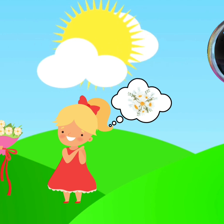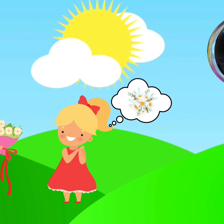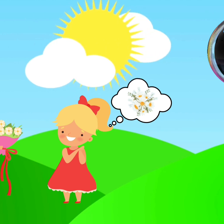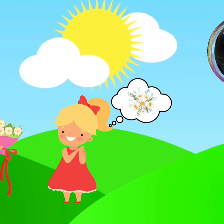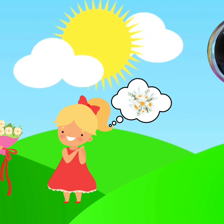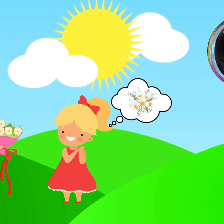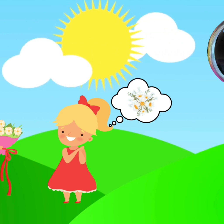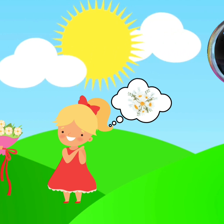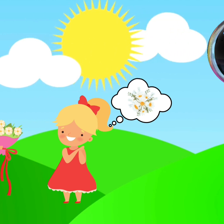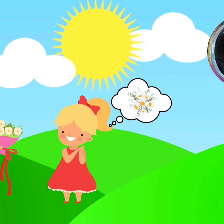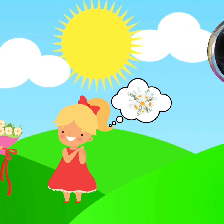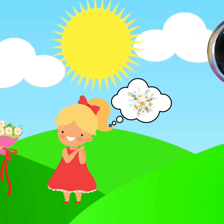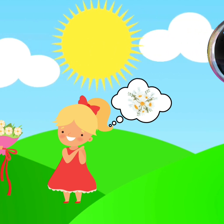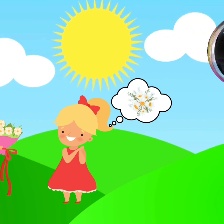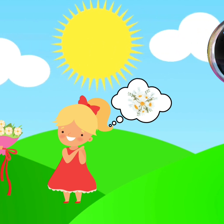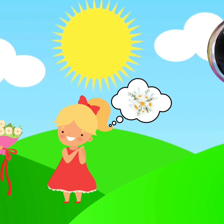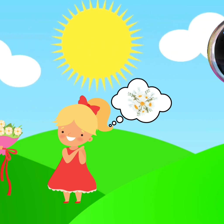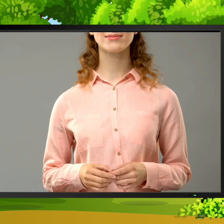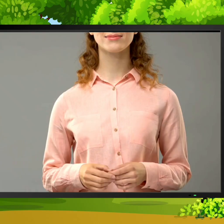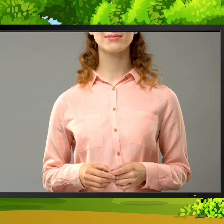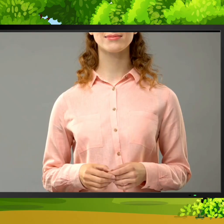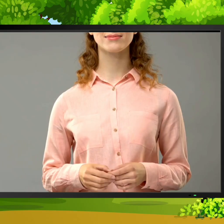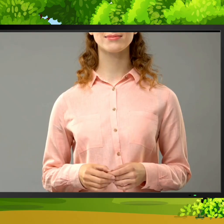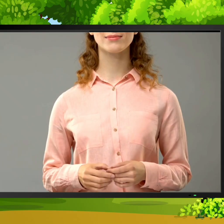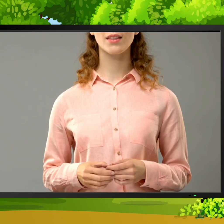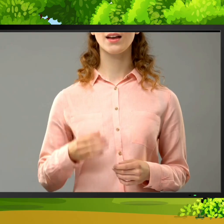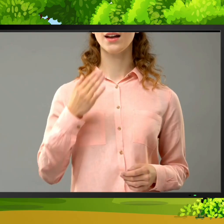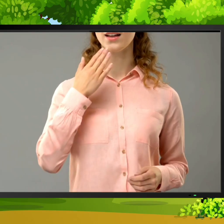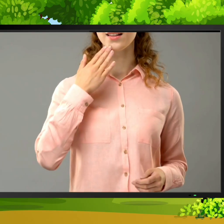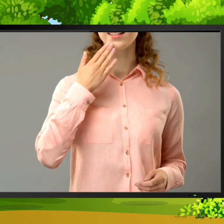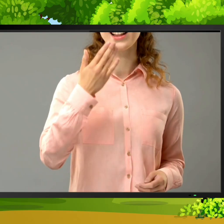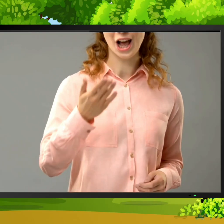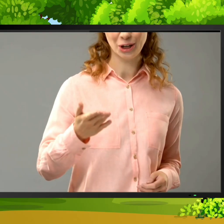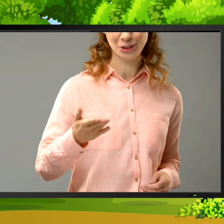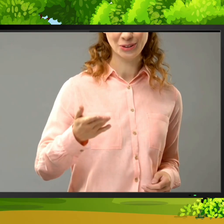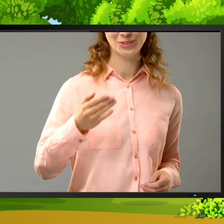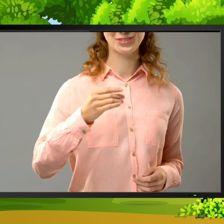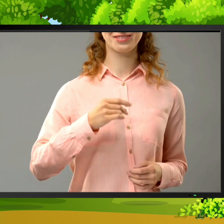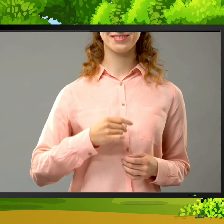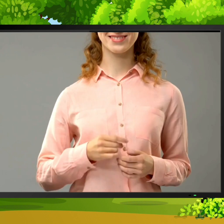you like this. Sign thank you.